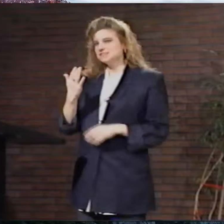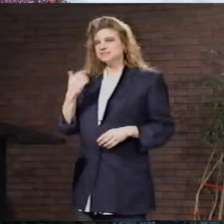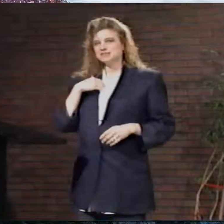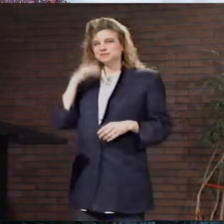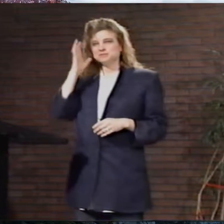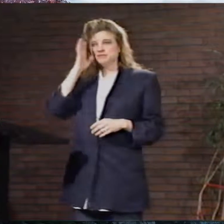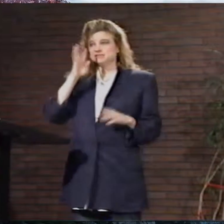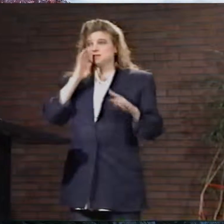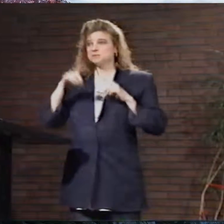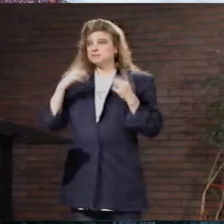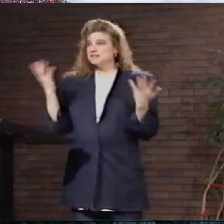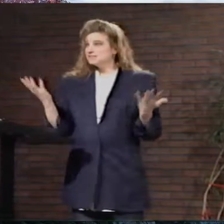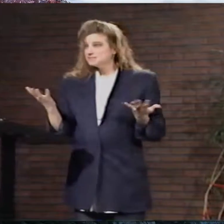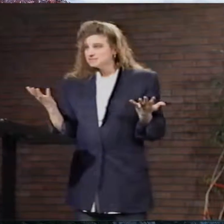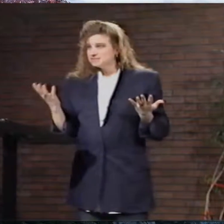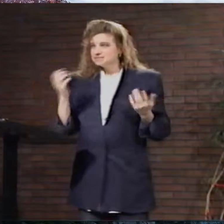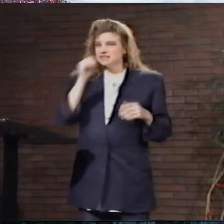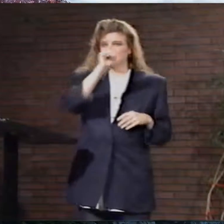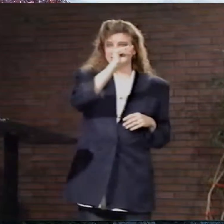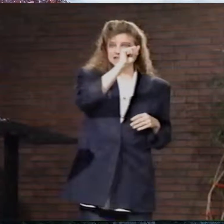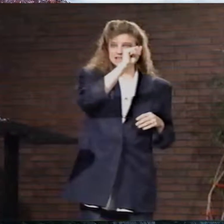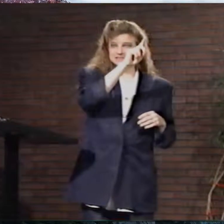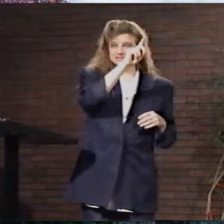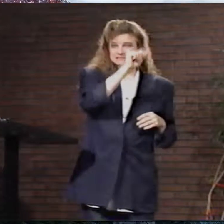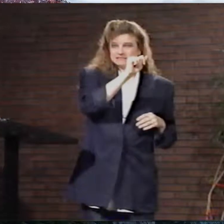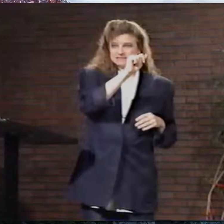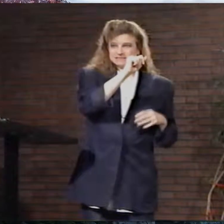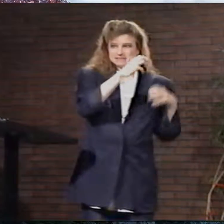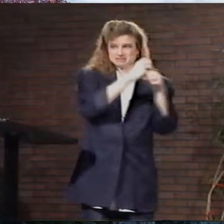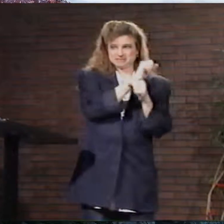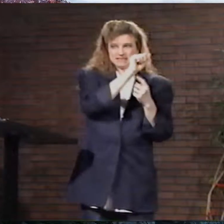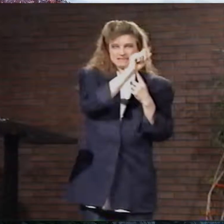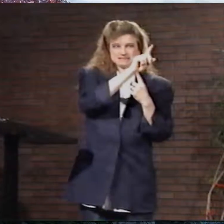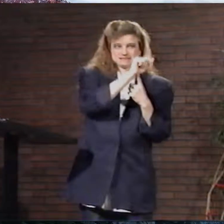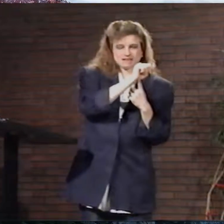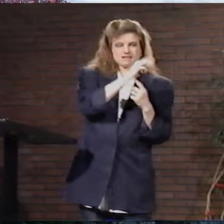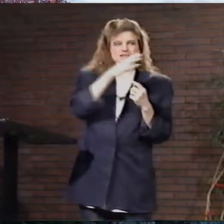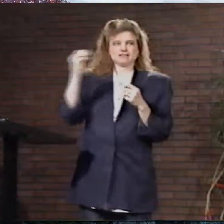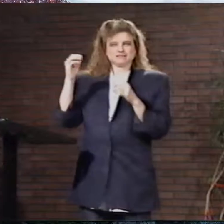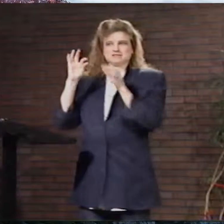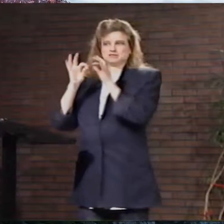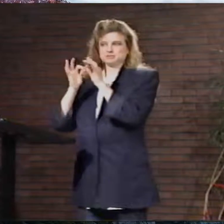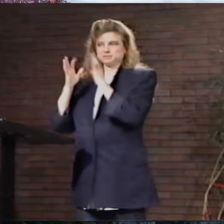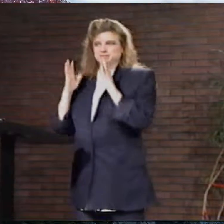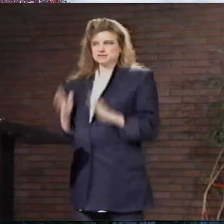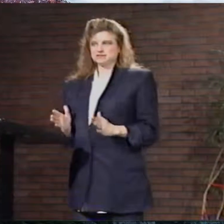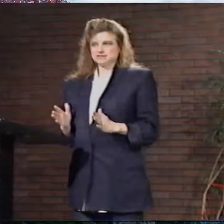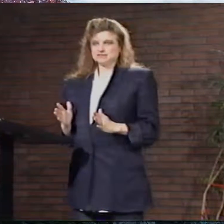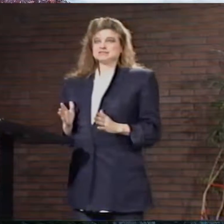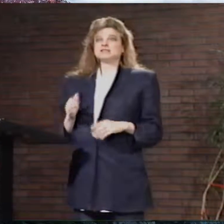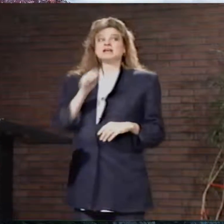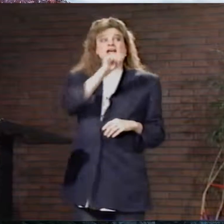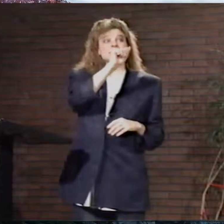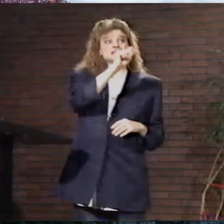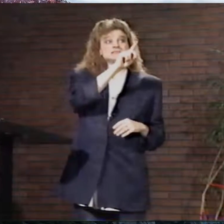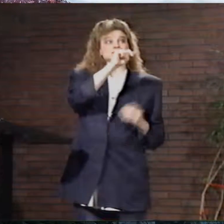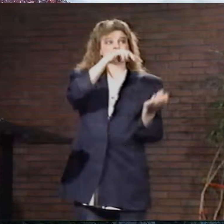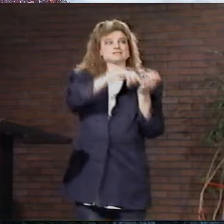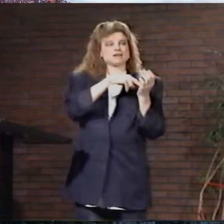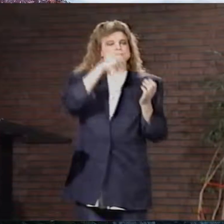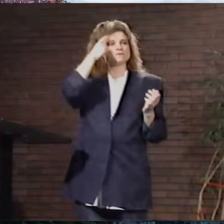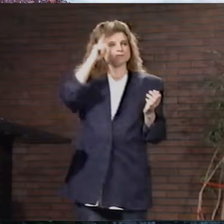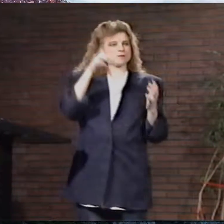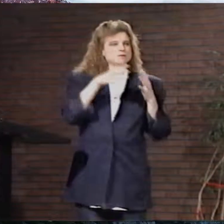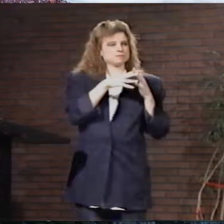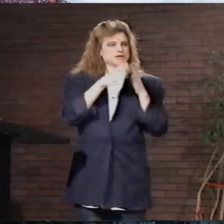Hello, thank you all for being here this morning. I'm going to be talking about the ADA and how it relates to